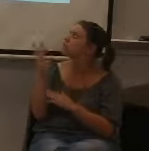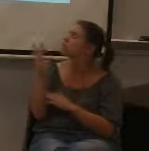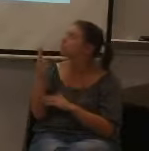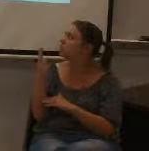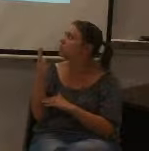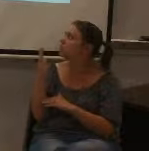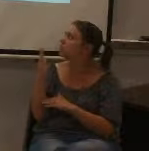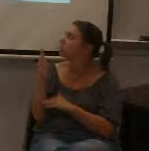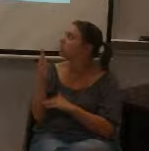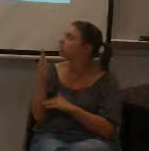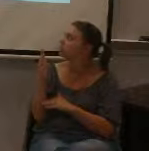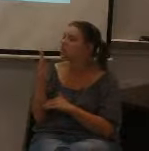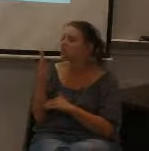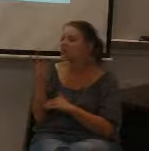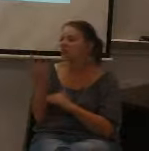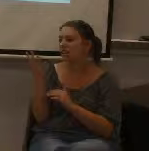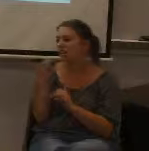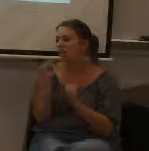could be a mushroom, I suppose.